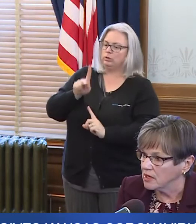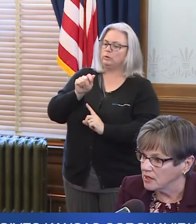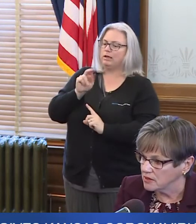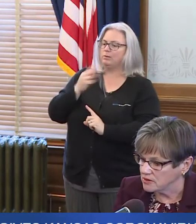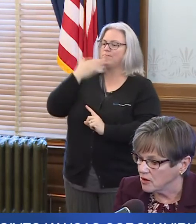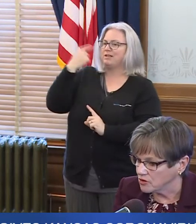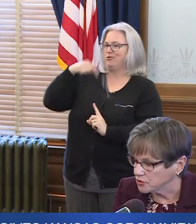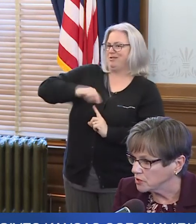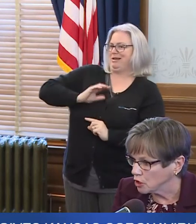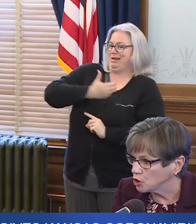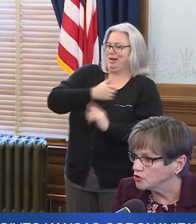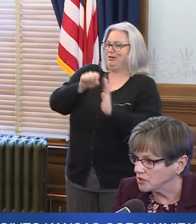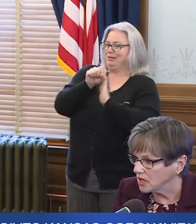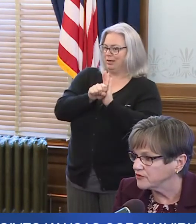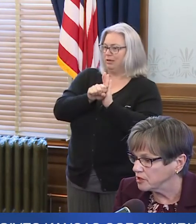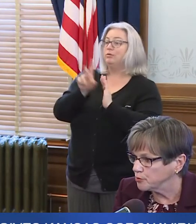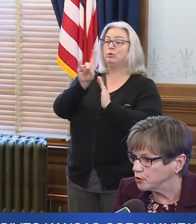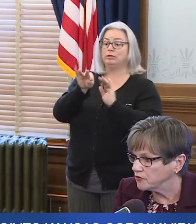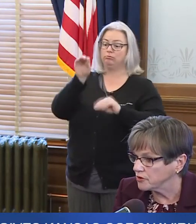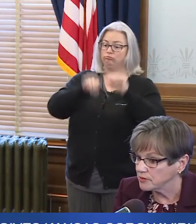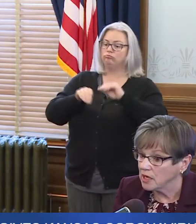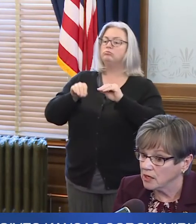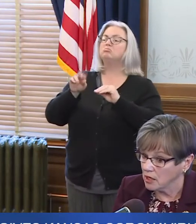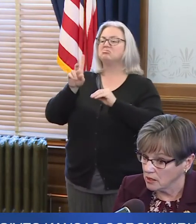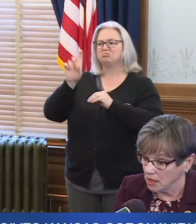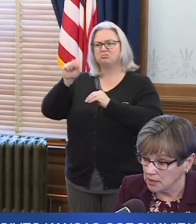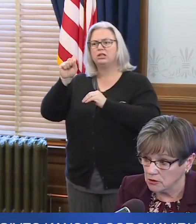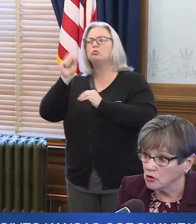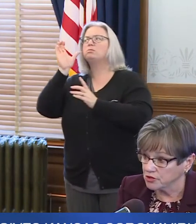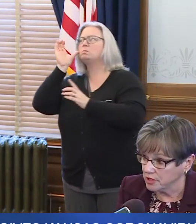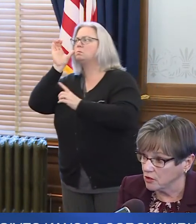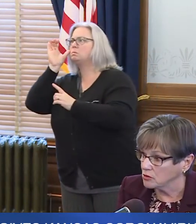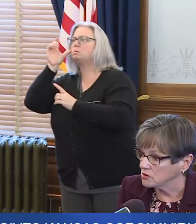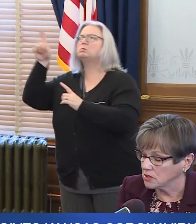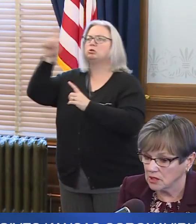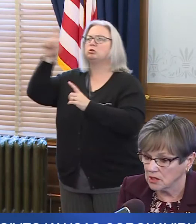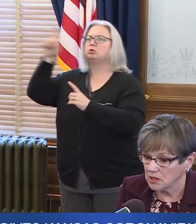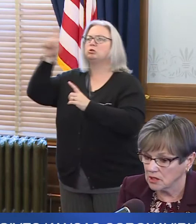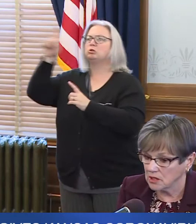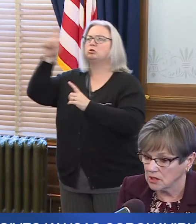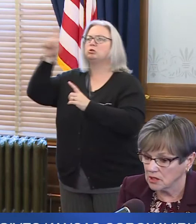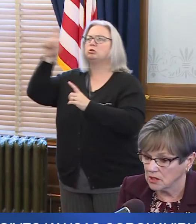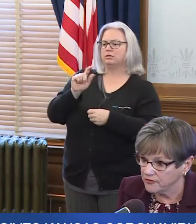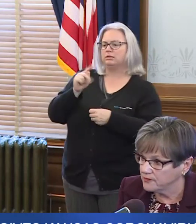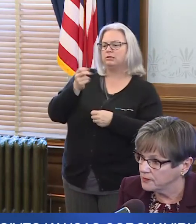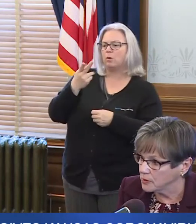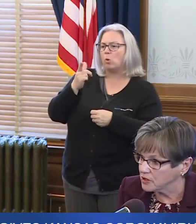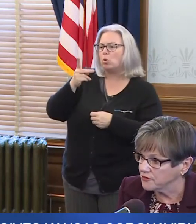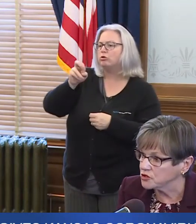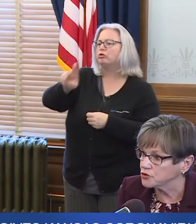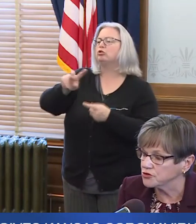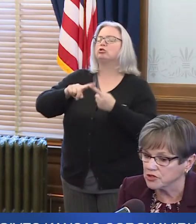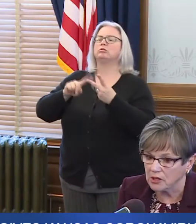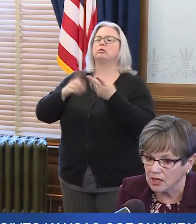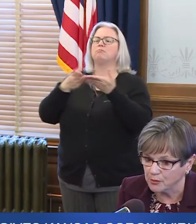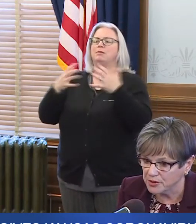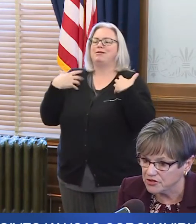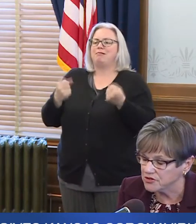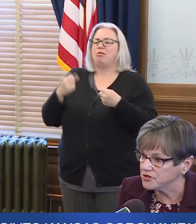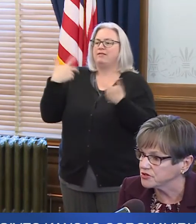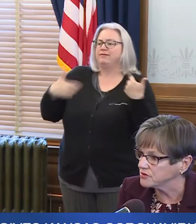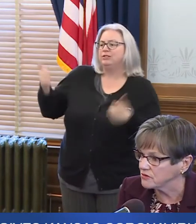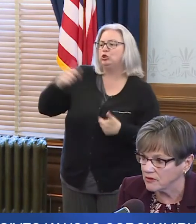together also includes a lot of input from a lot of local stakeholders, a lot of local public officials, a lot